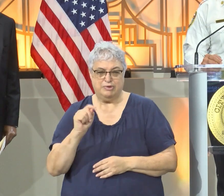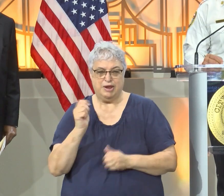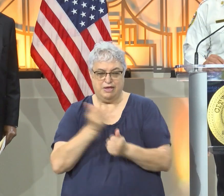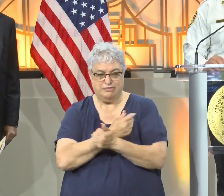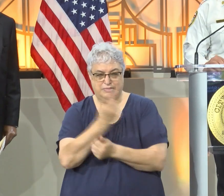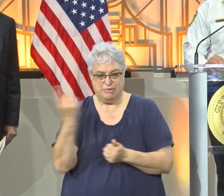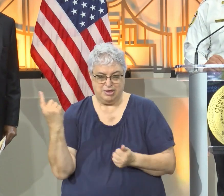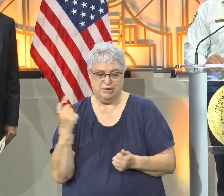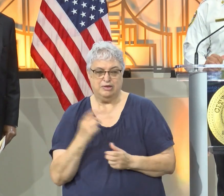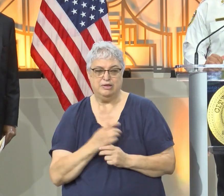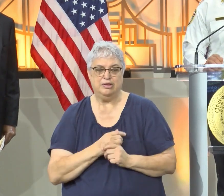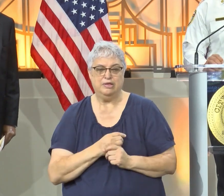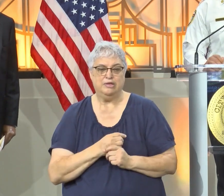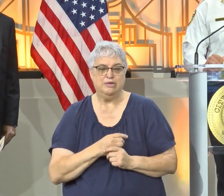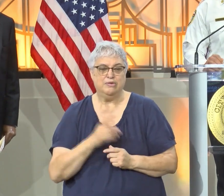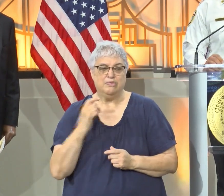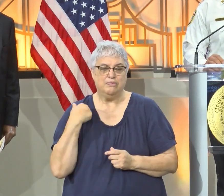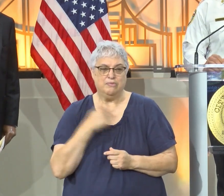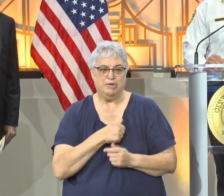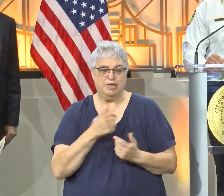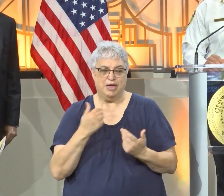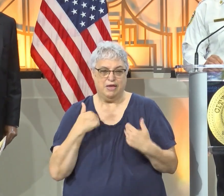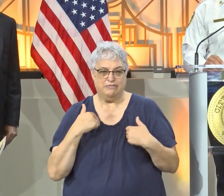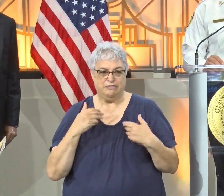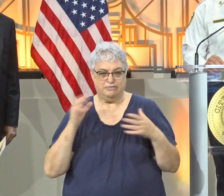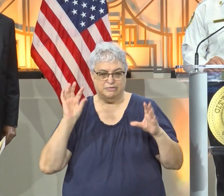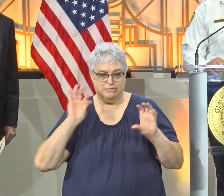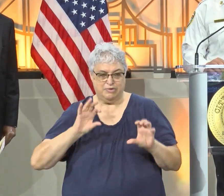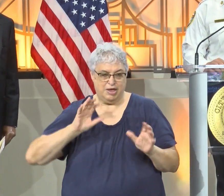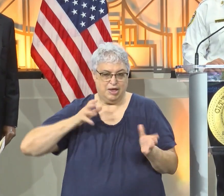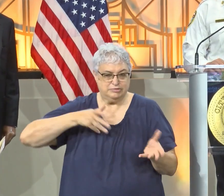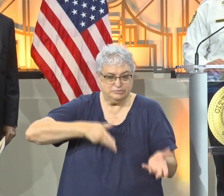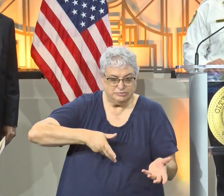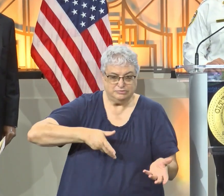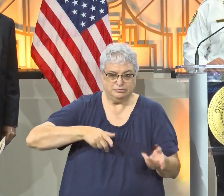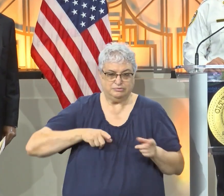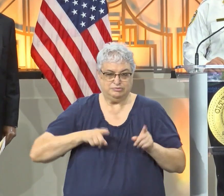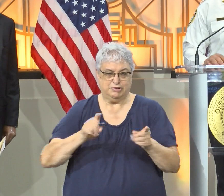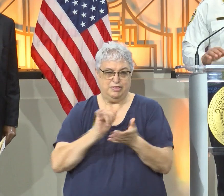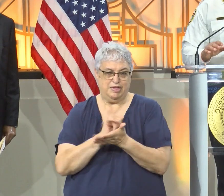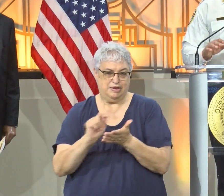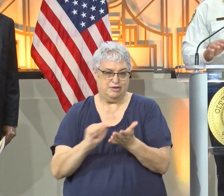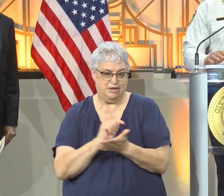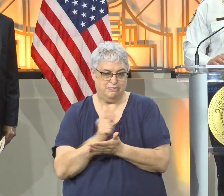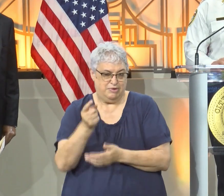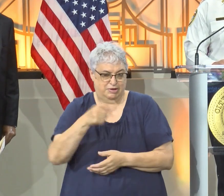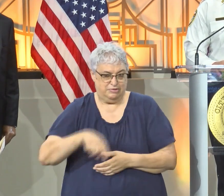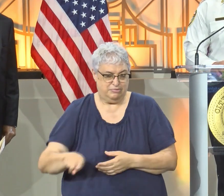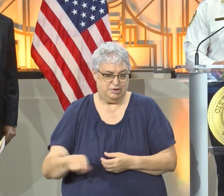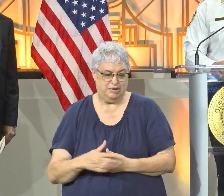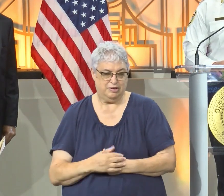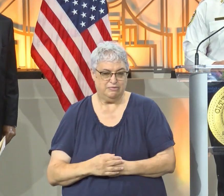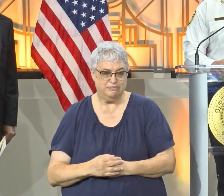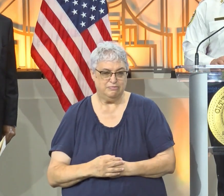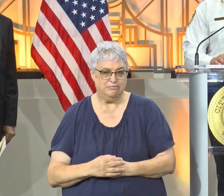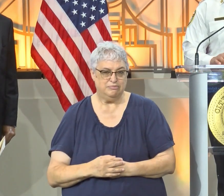serving this community in case we do experience a heavy rain situation. What I'd like